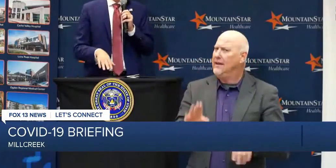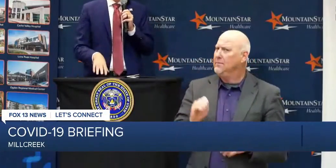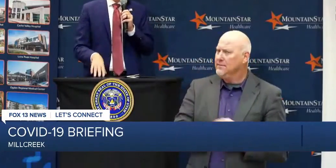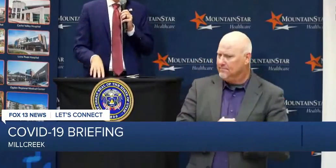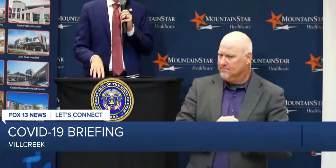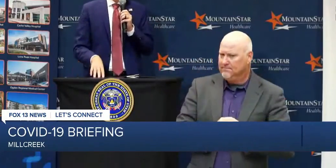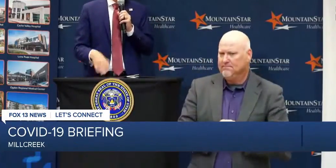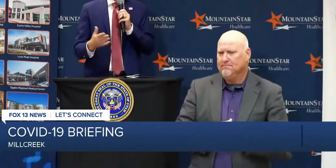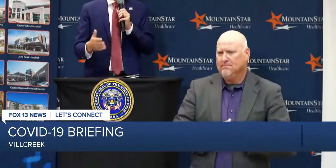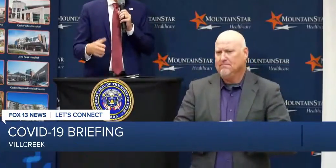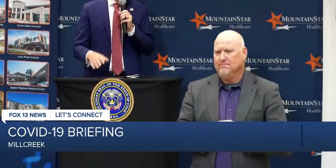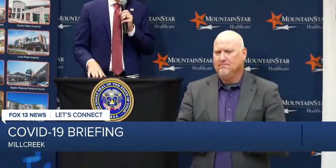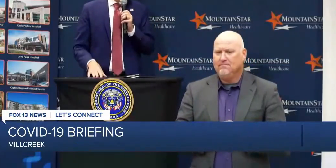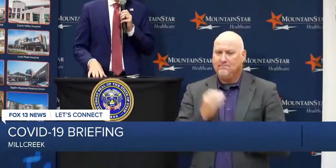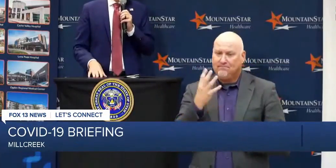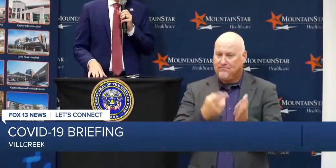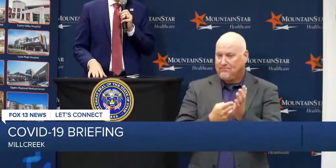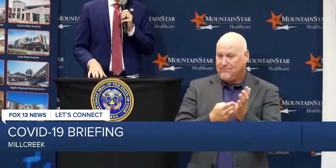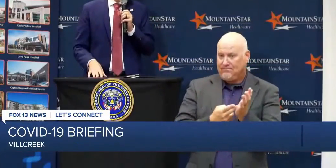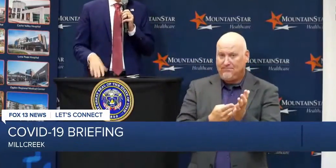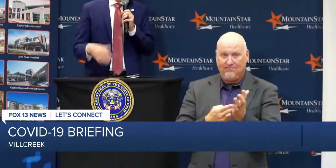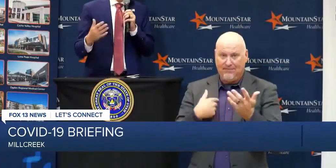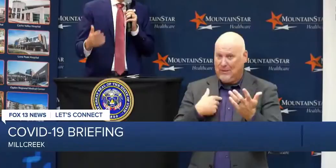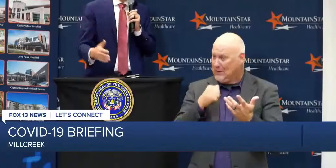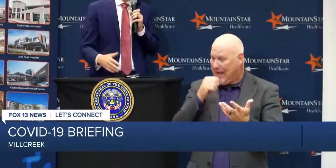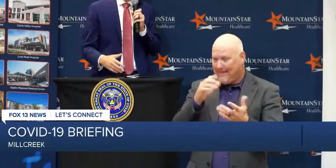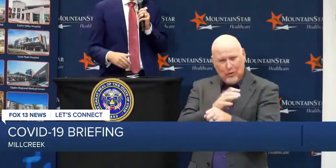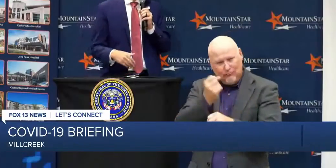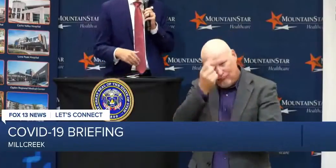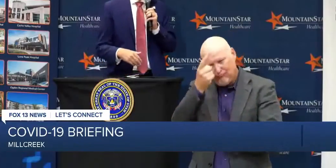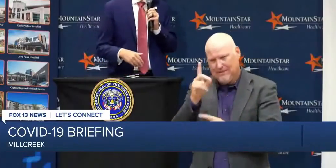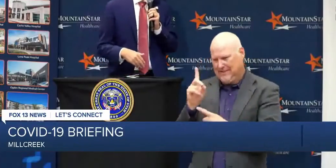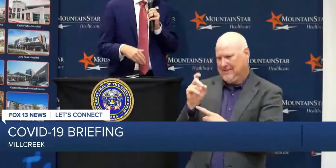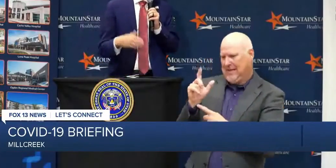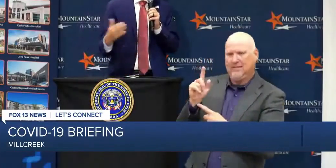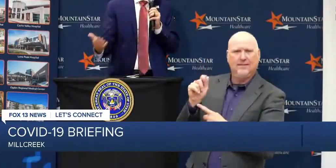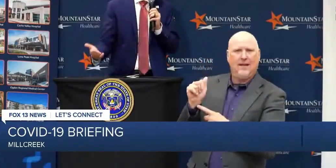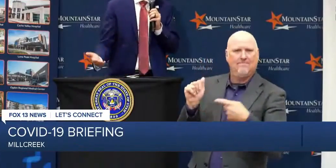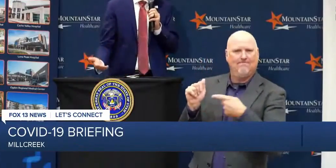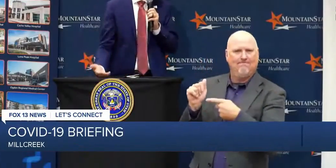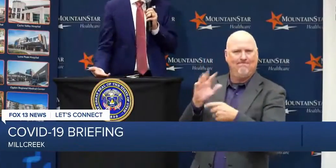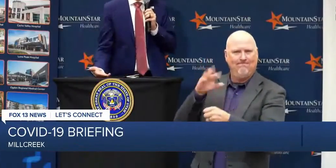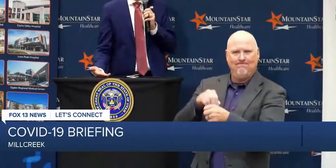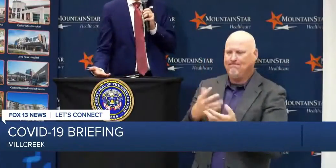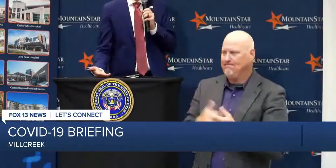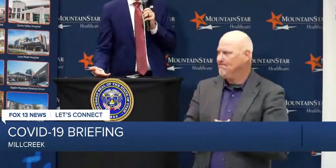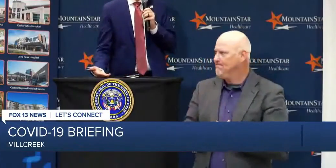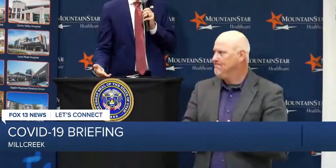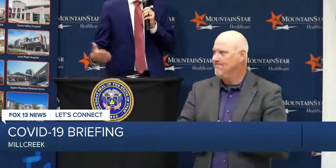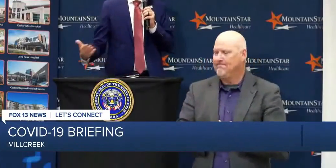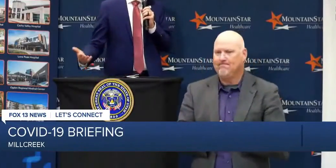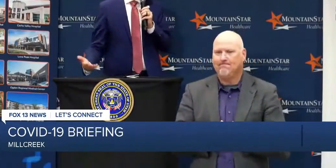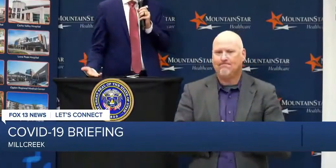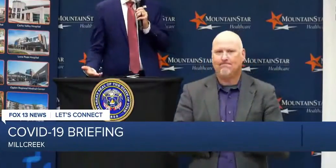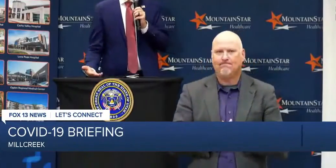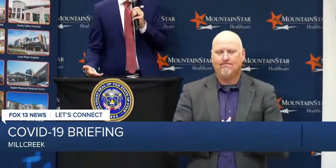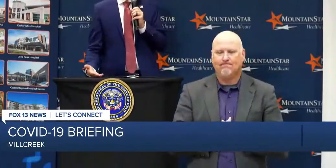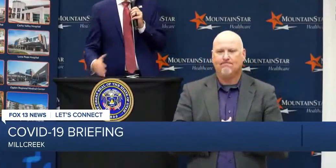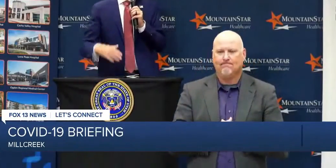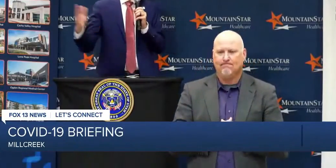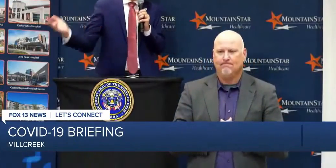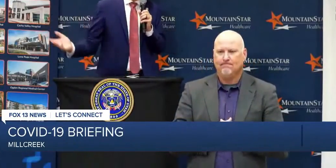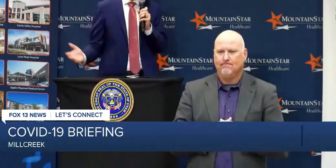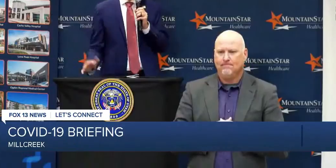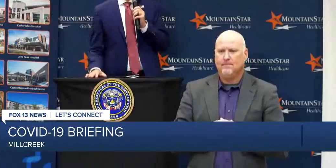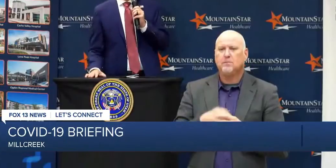around. What was it in the UK? In the UK, there was a guy who was saying they were going to get to 200,000 cases a day, and 2 weeks later he was